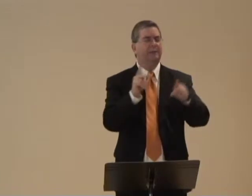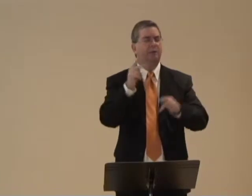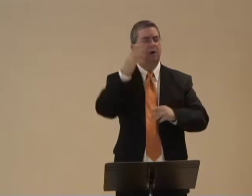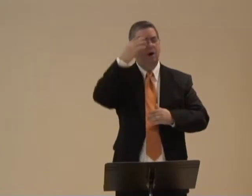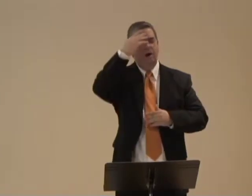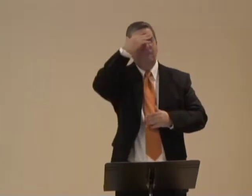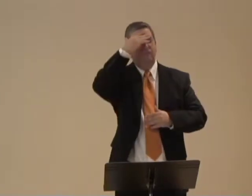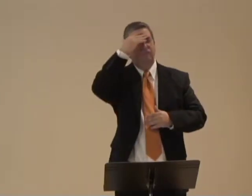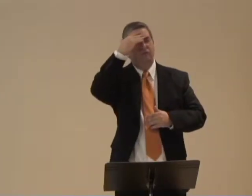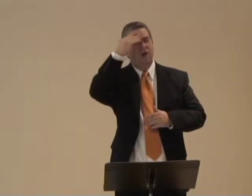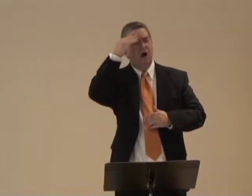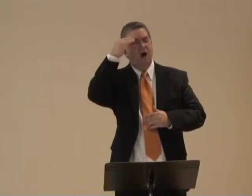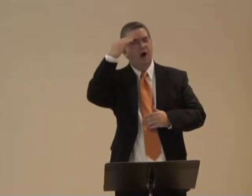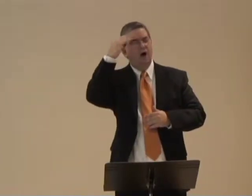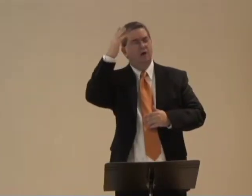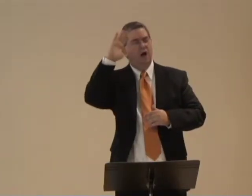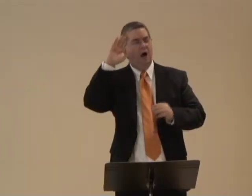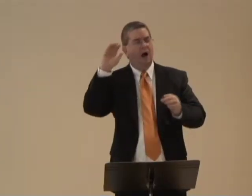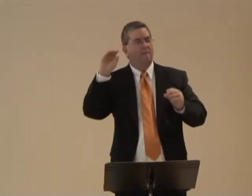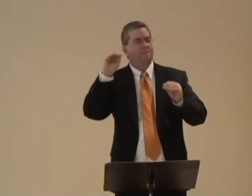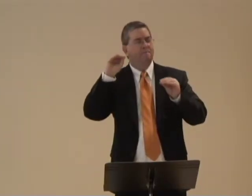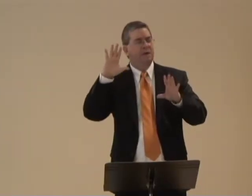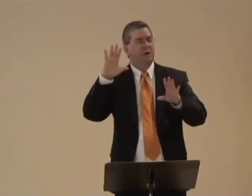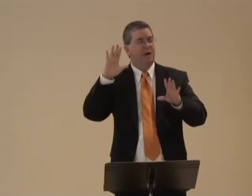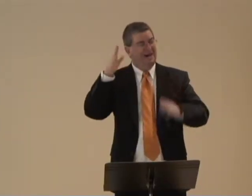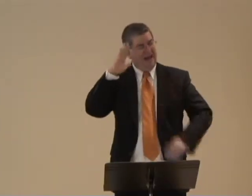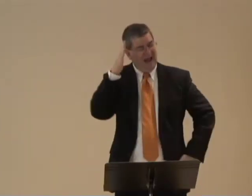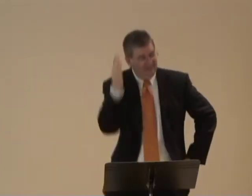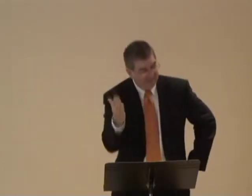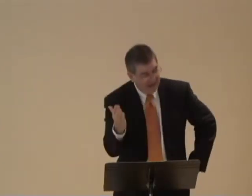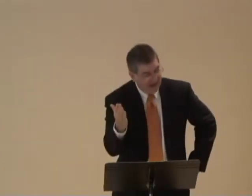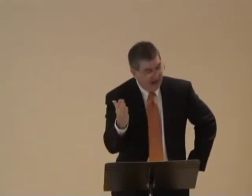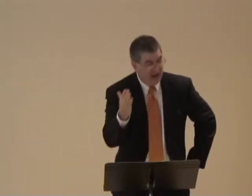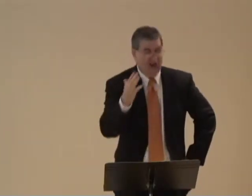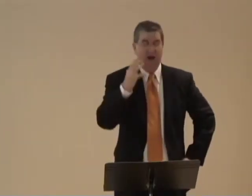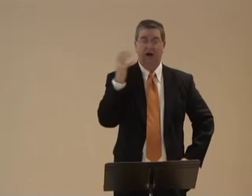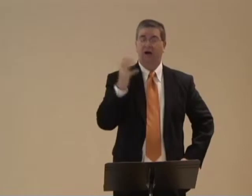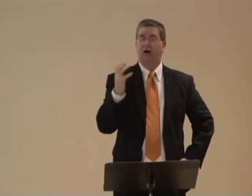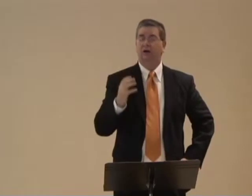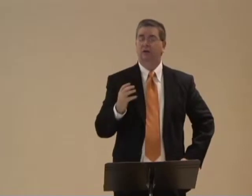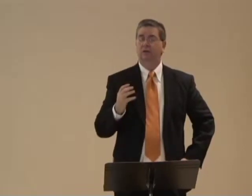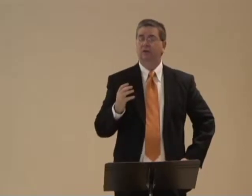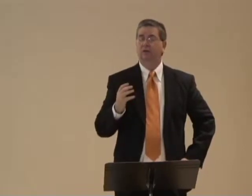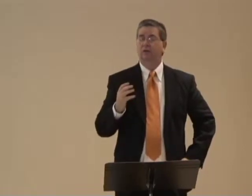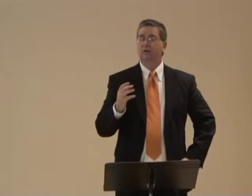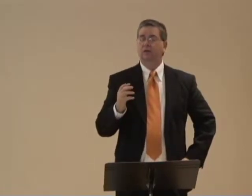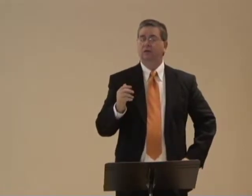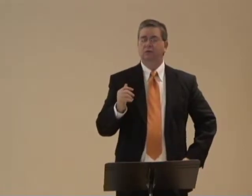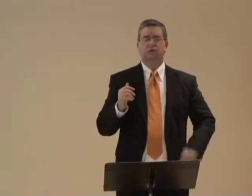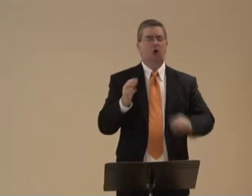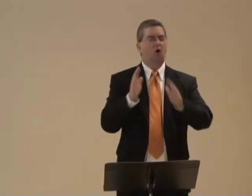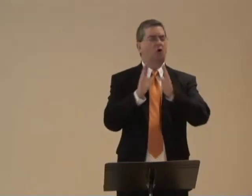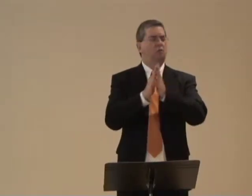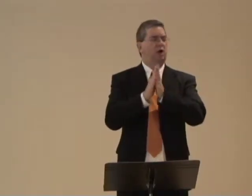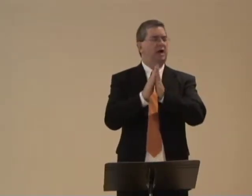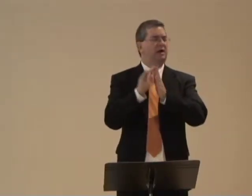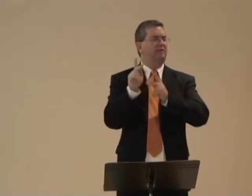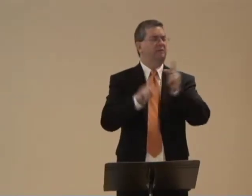But just like we'll be studying about today, the Israelite people had forgotten about you, God, and your awesomeness and your power.